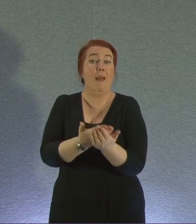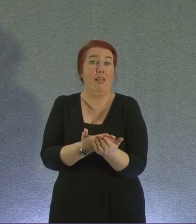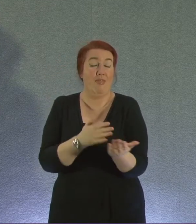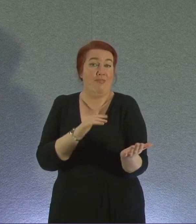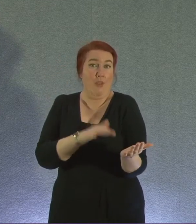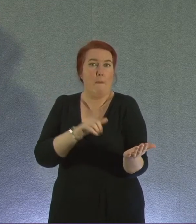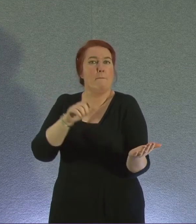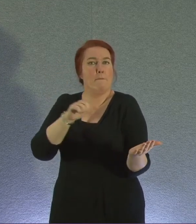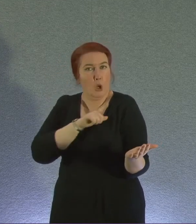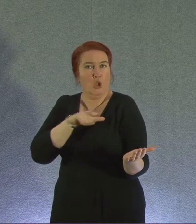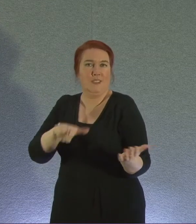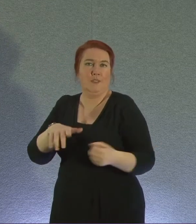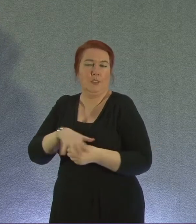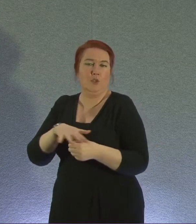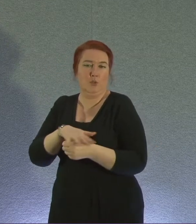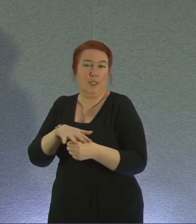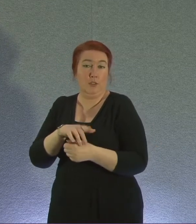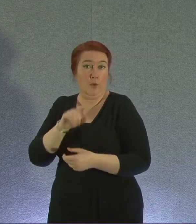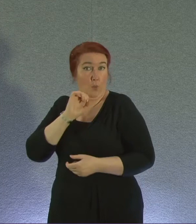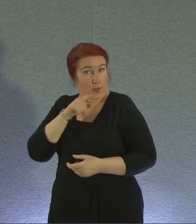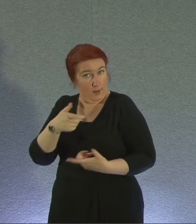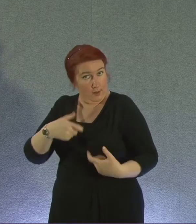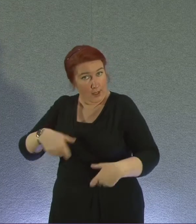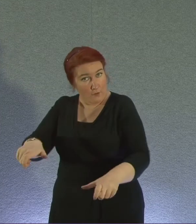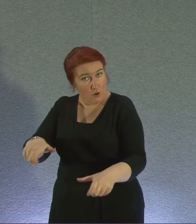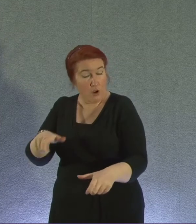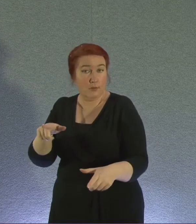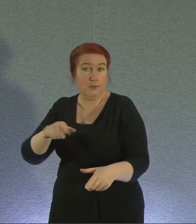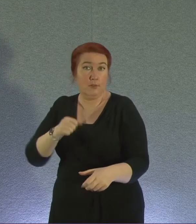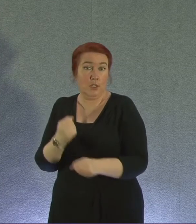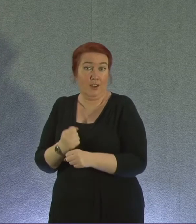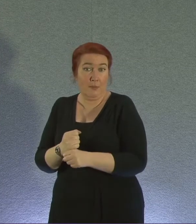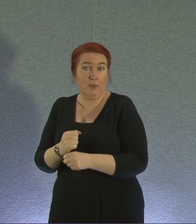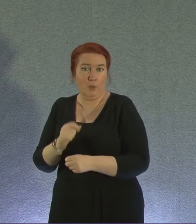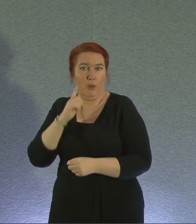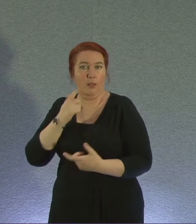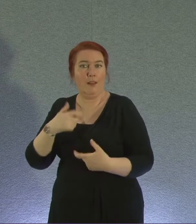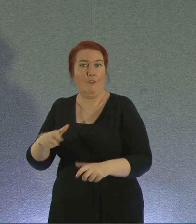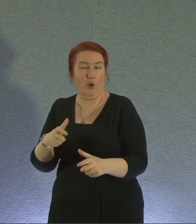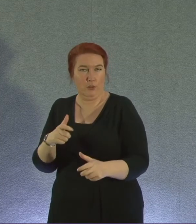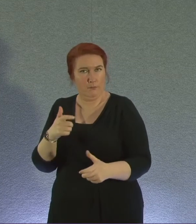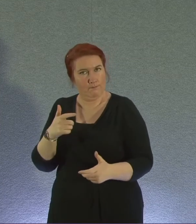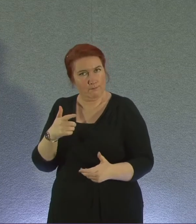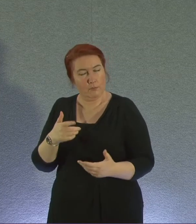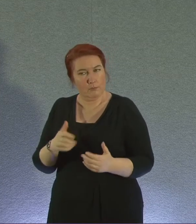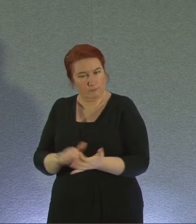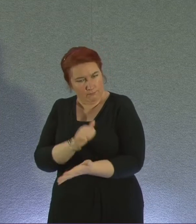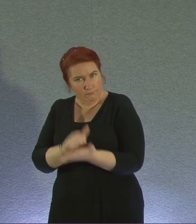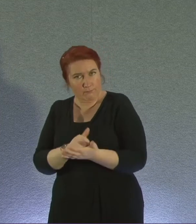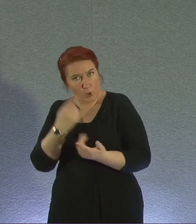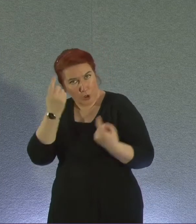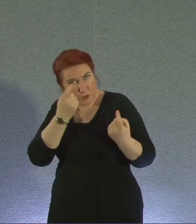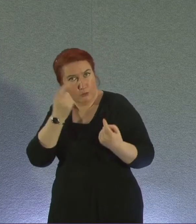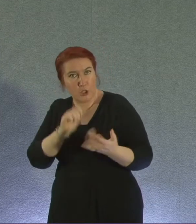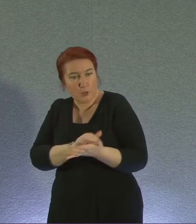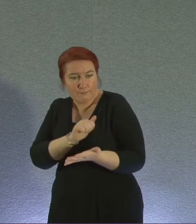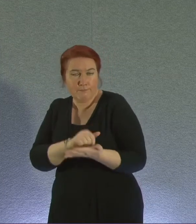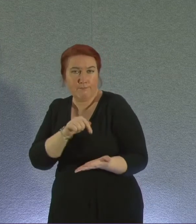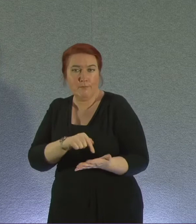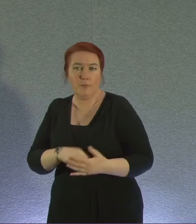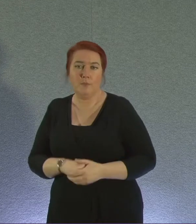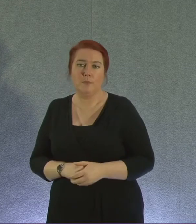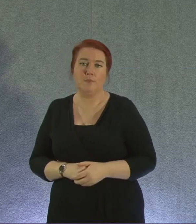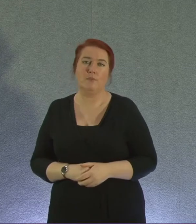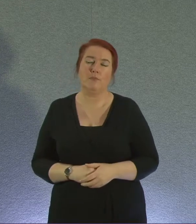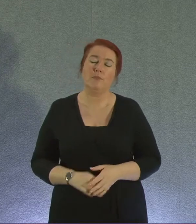those circumstances, and whether it will proceed with that in due consideration. Michael Russell. I don't want